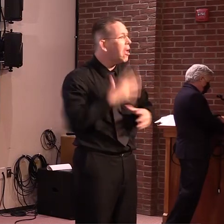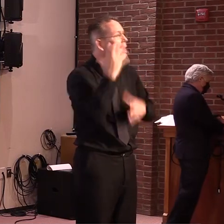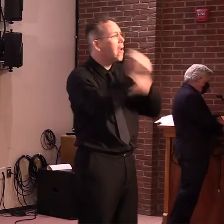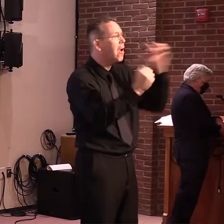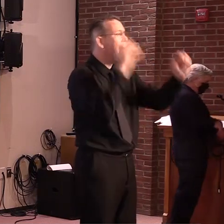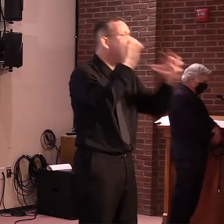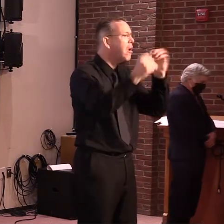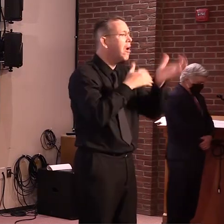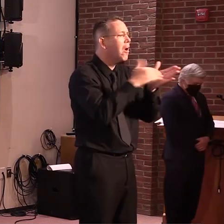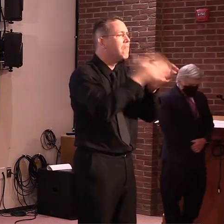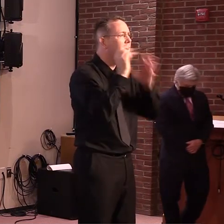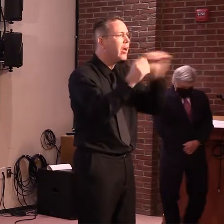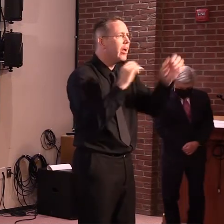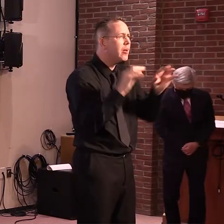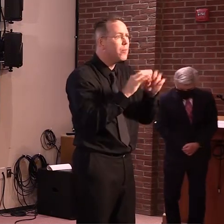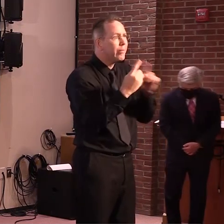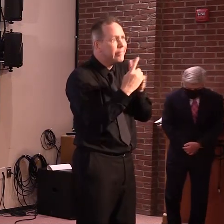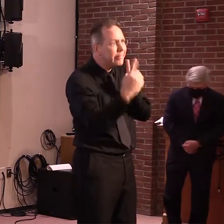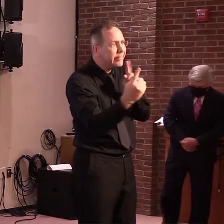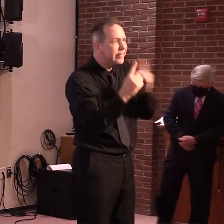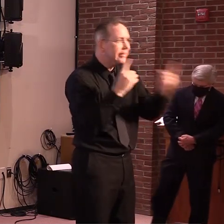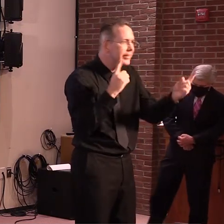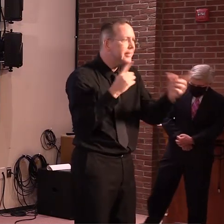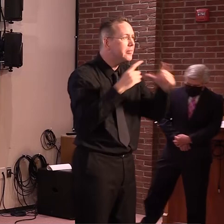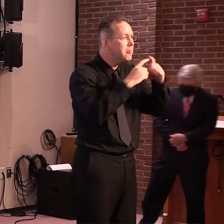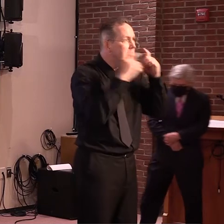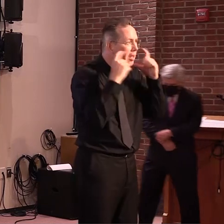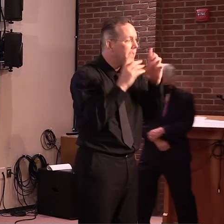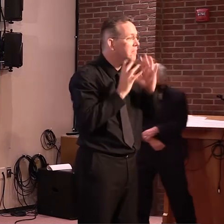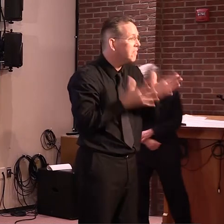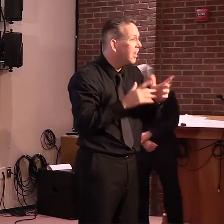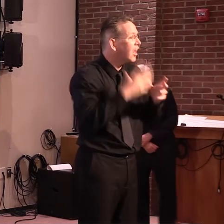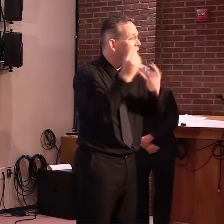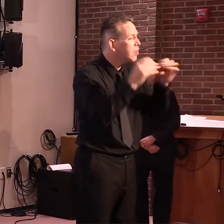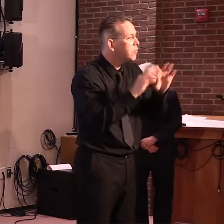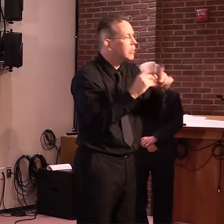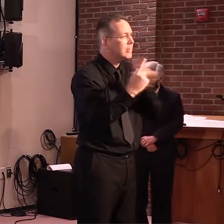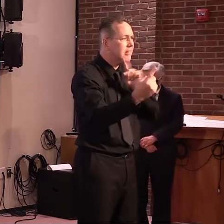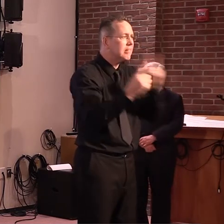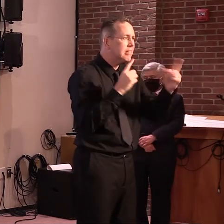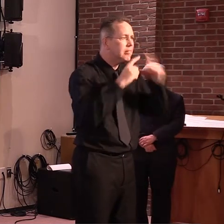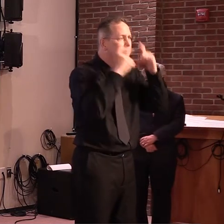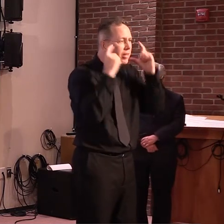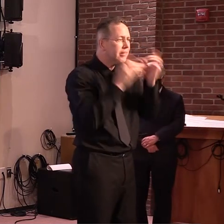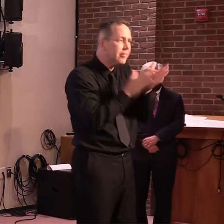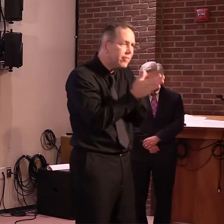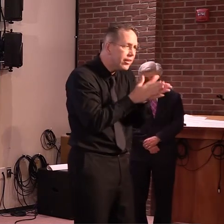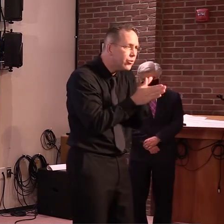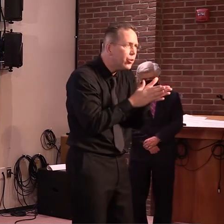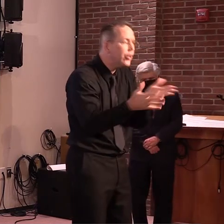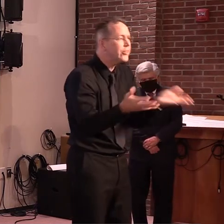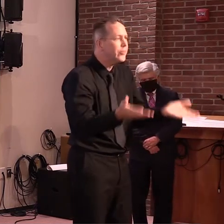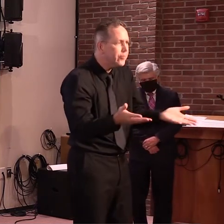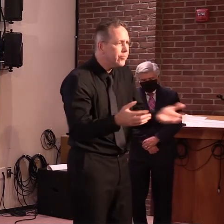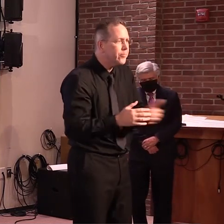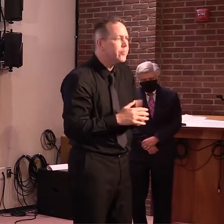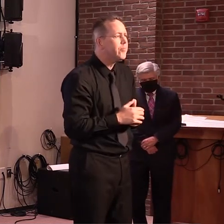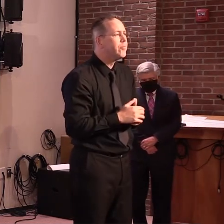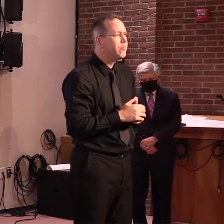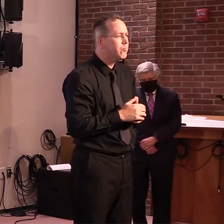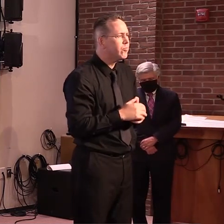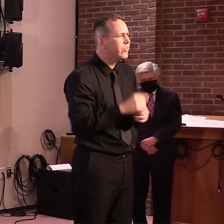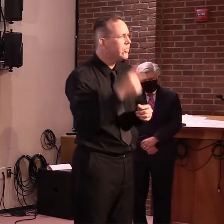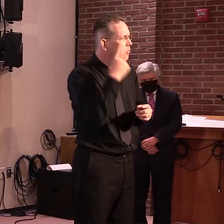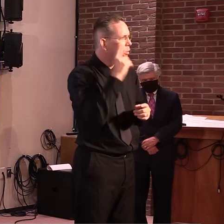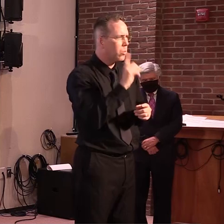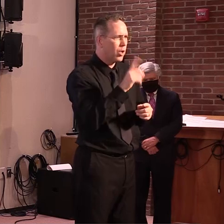social distancing and the hygiene issues. Look around yourself, both at where you're